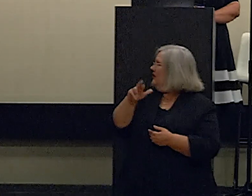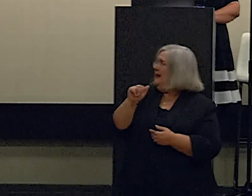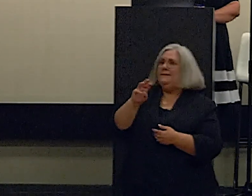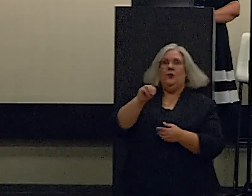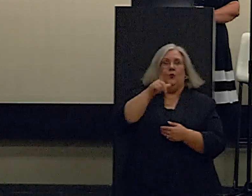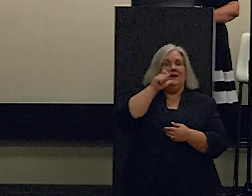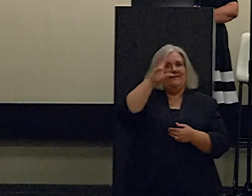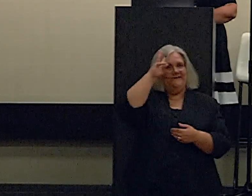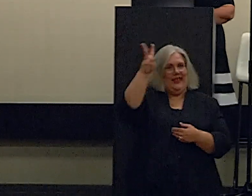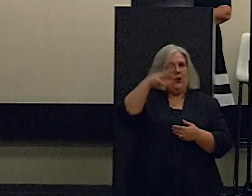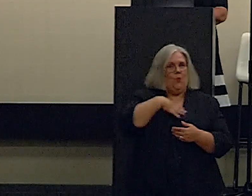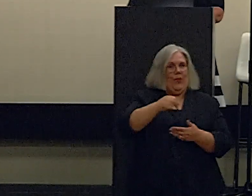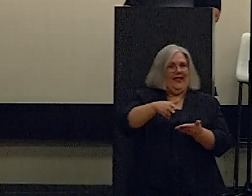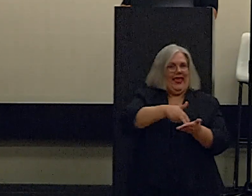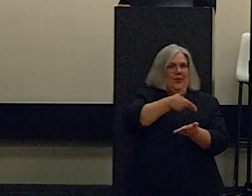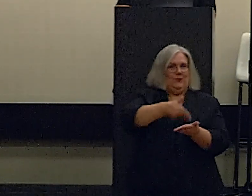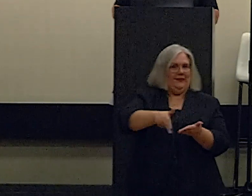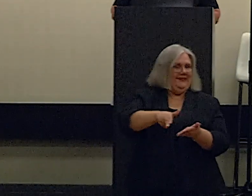whiteout.